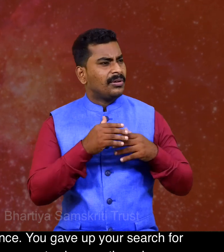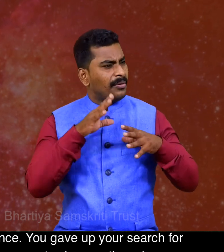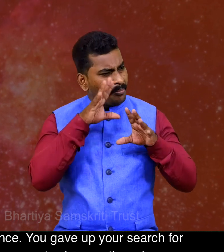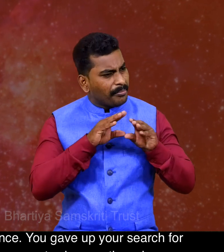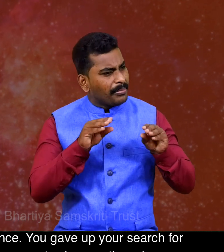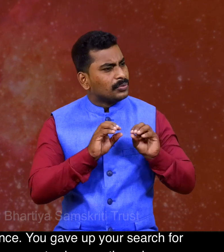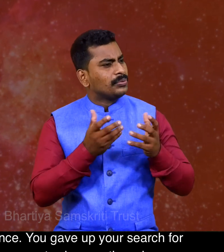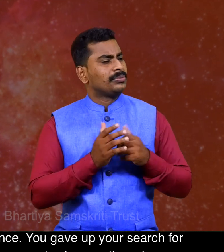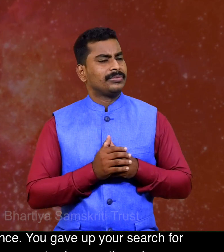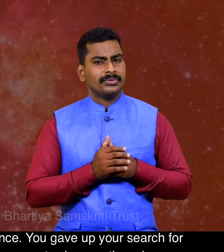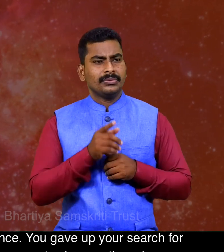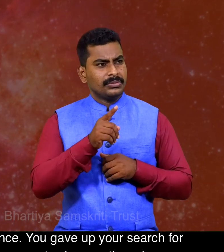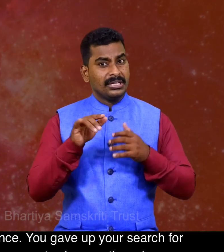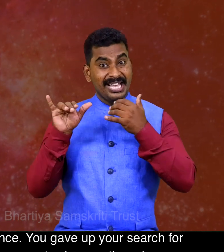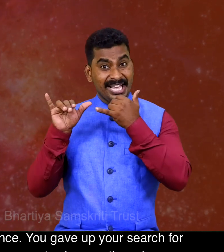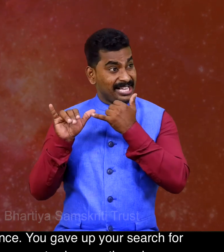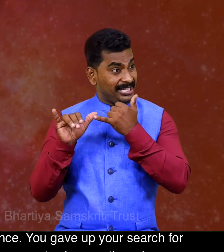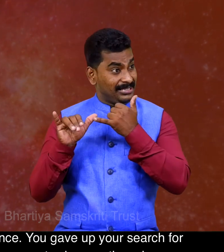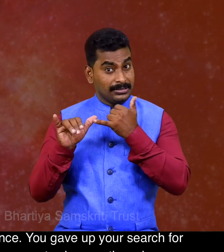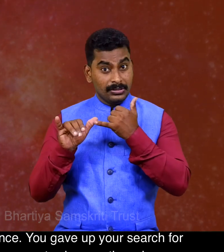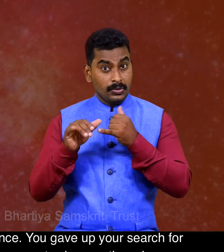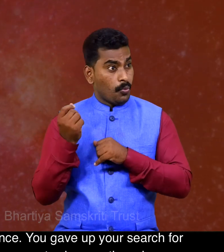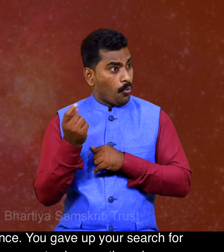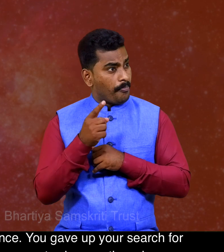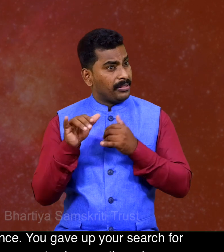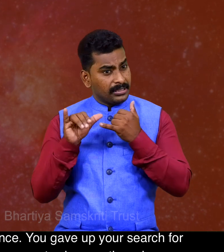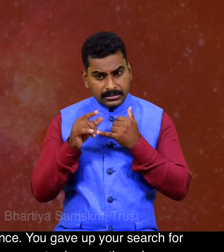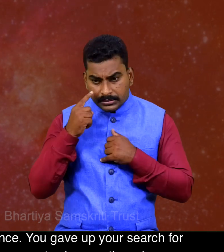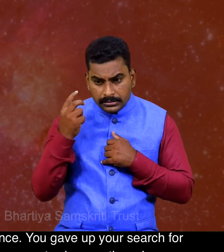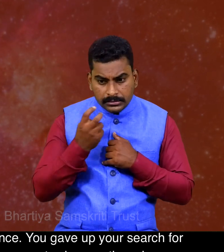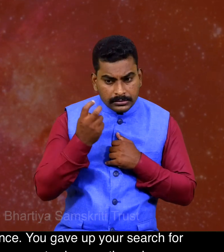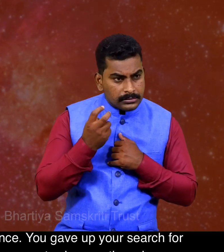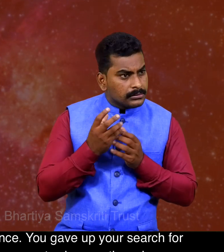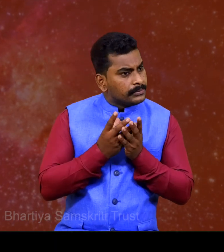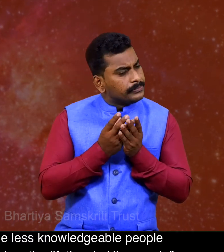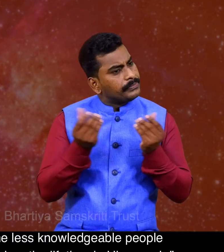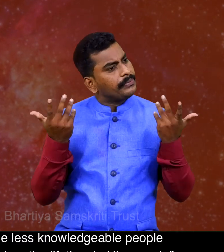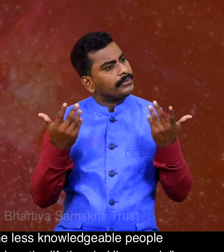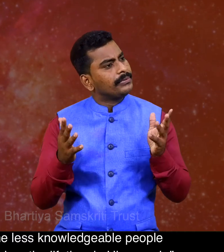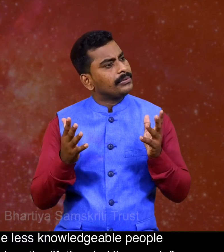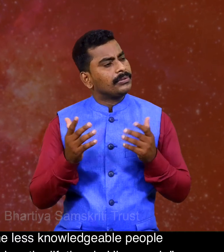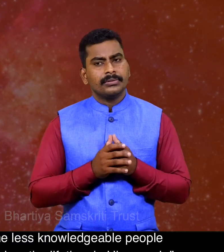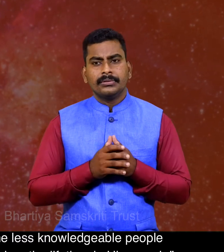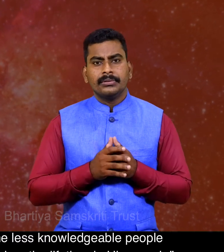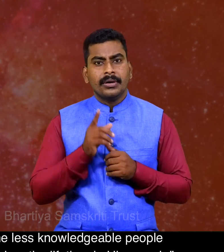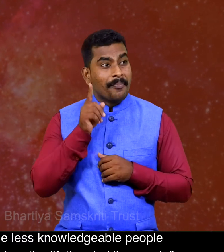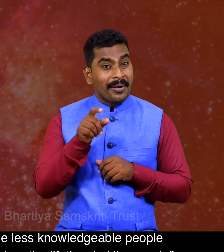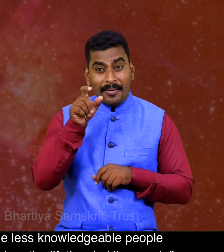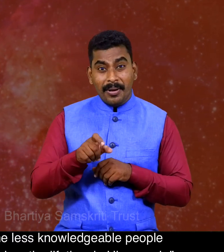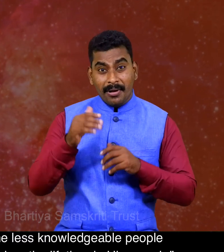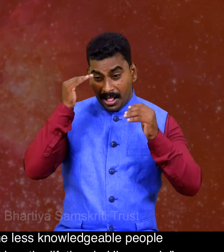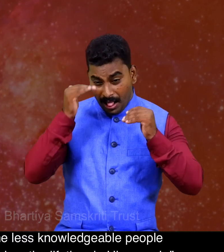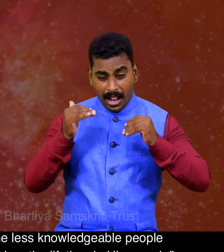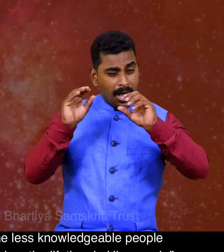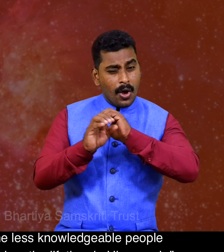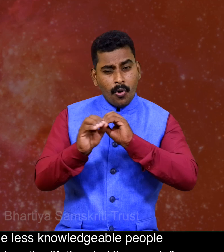search for Krishna in a mere 12 months, whereas even the less knowledgeable